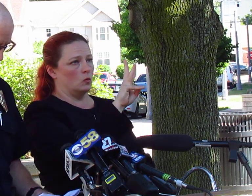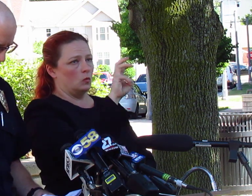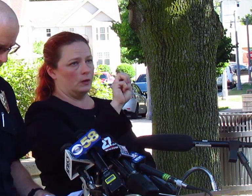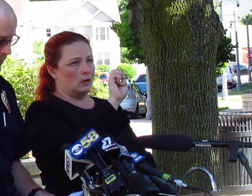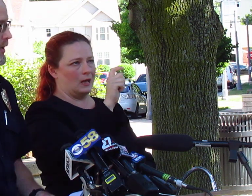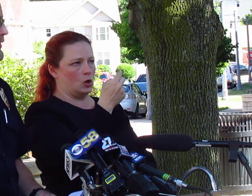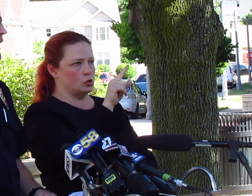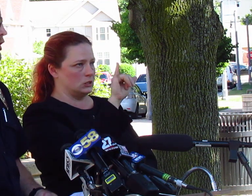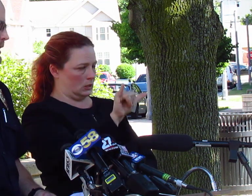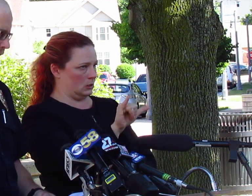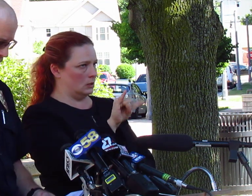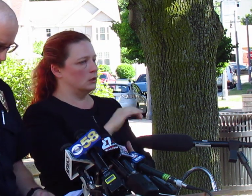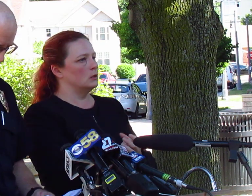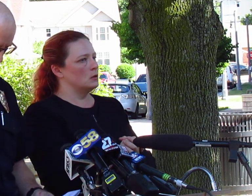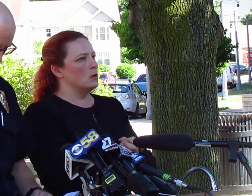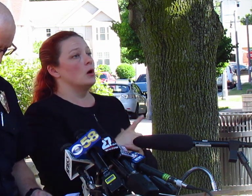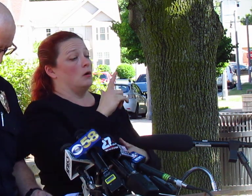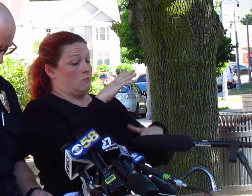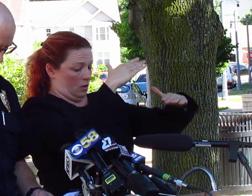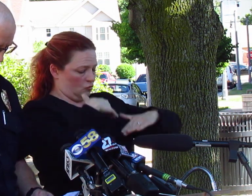utilities appear to be in very good condition.